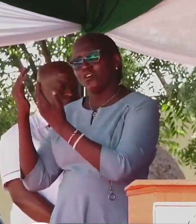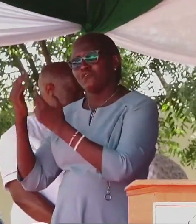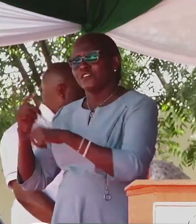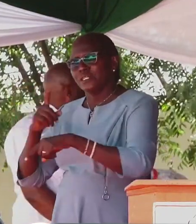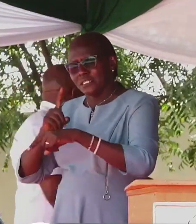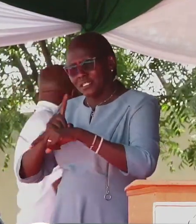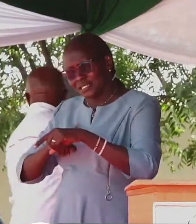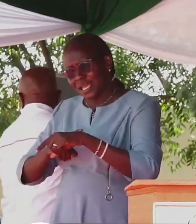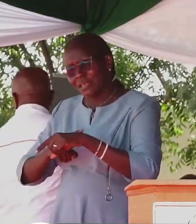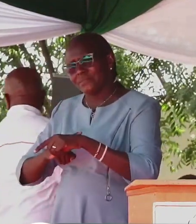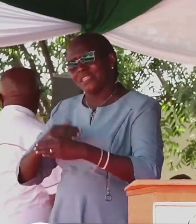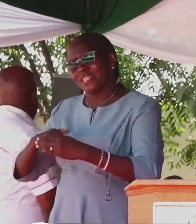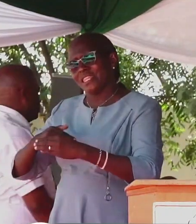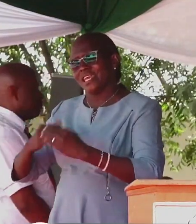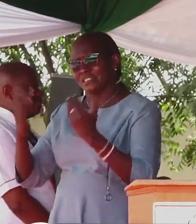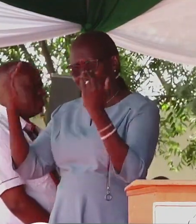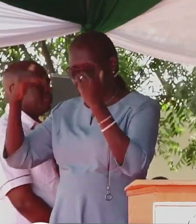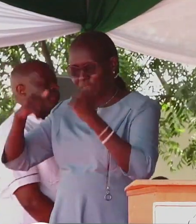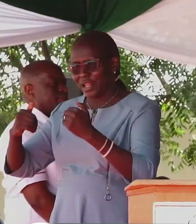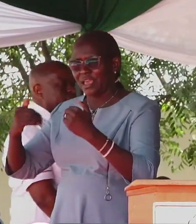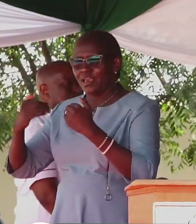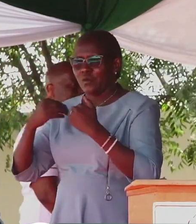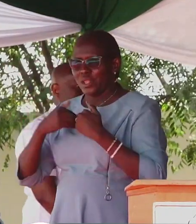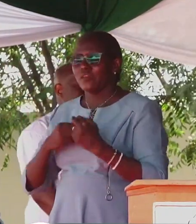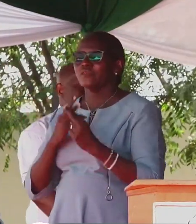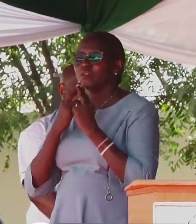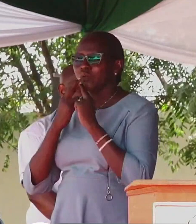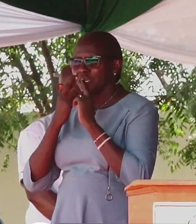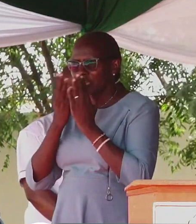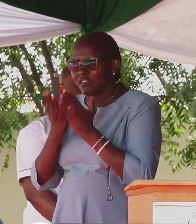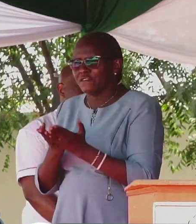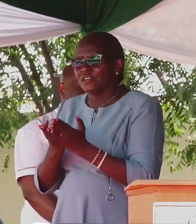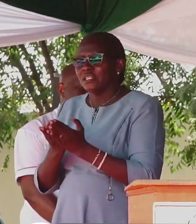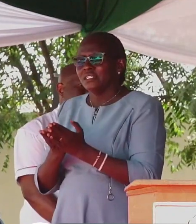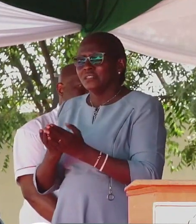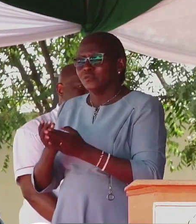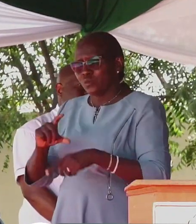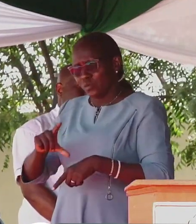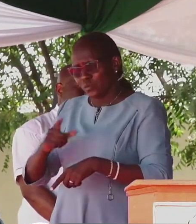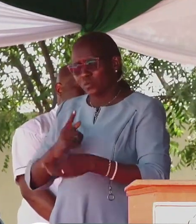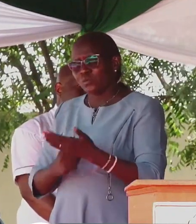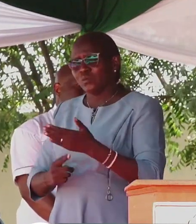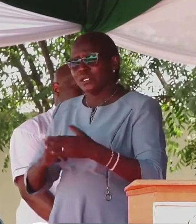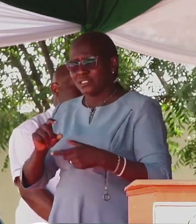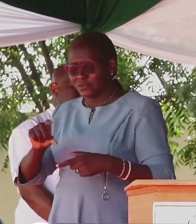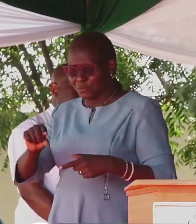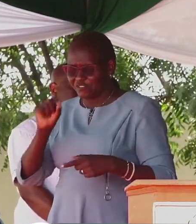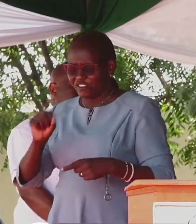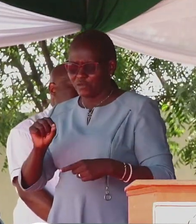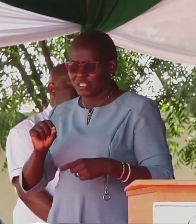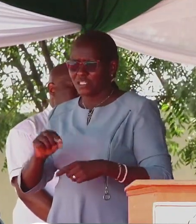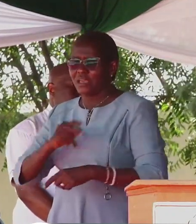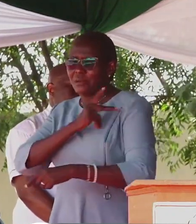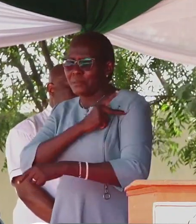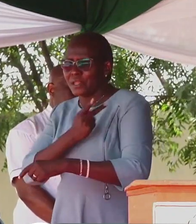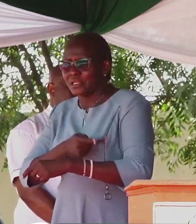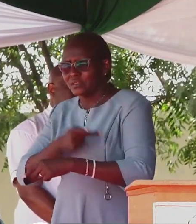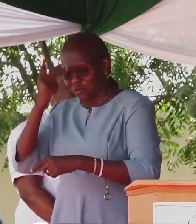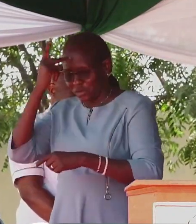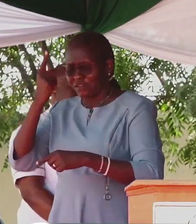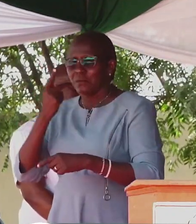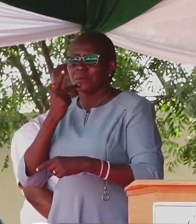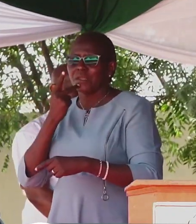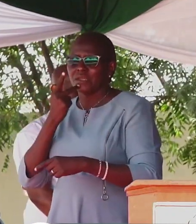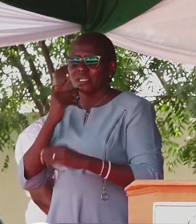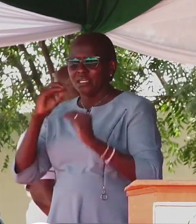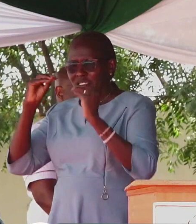the next conference, then we'll be able to give our results in terms of what you found in terms of parental engagement and empowerment of ECD children at that